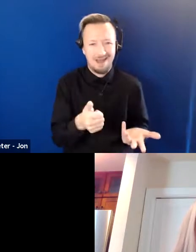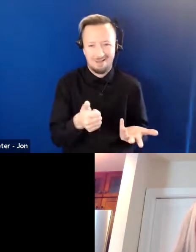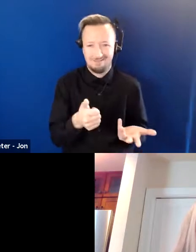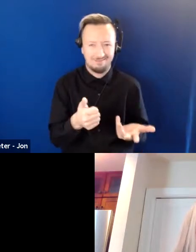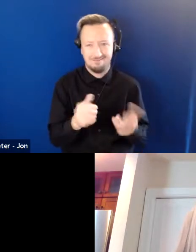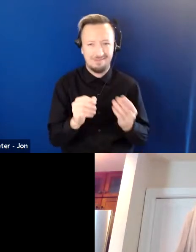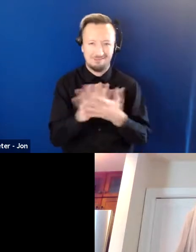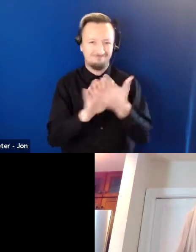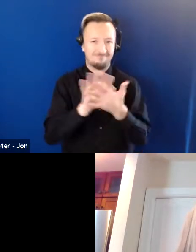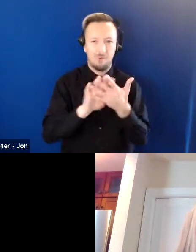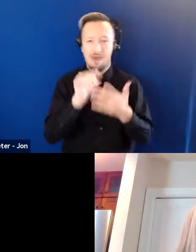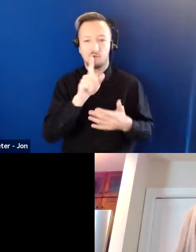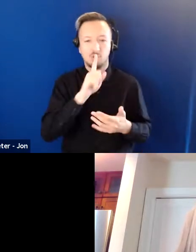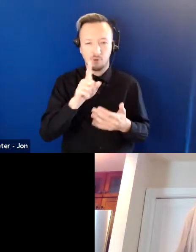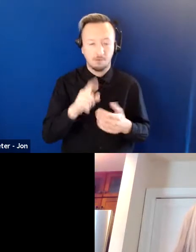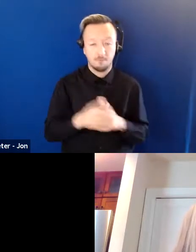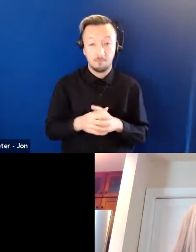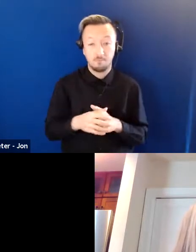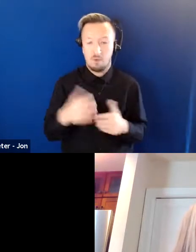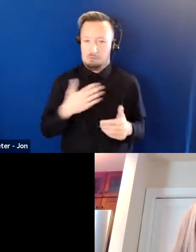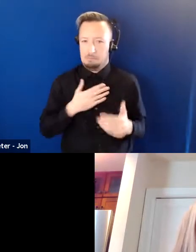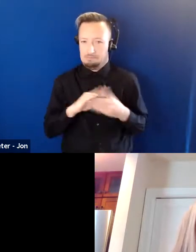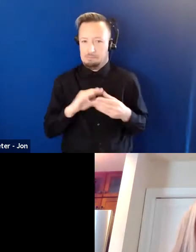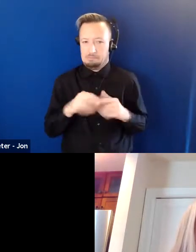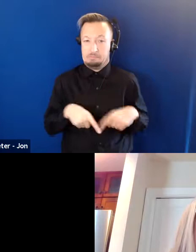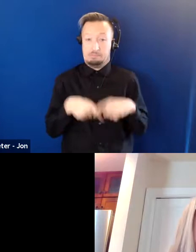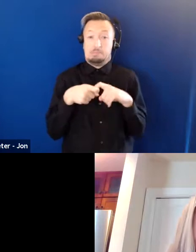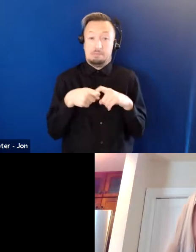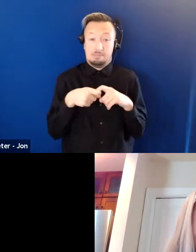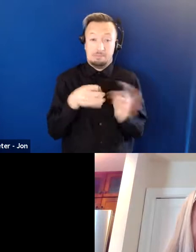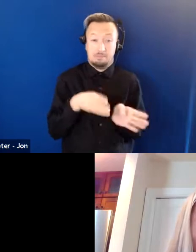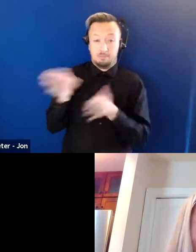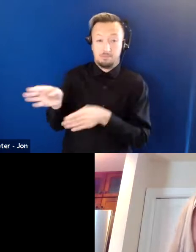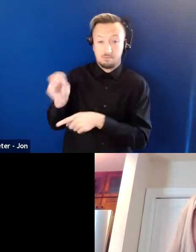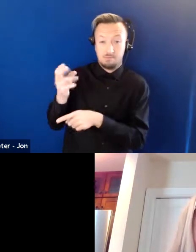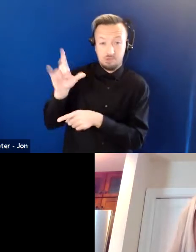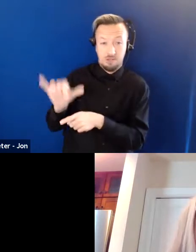pause here and shift over to Shelly.